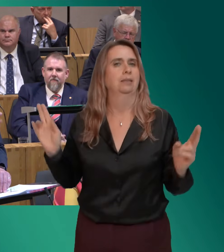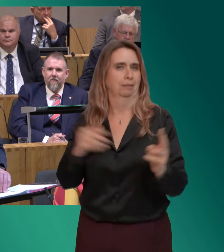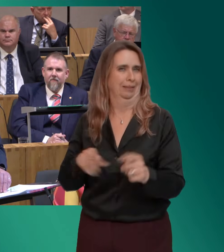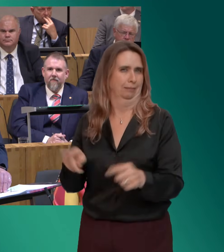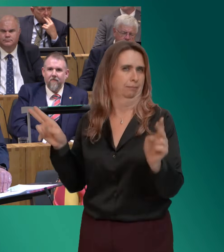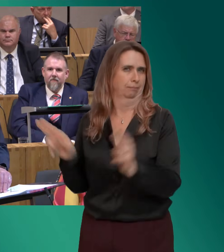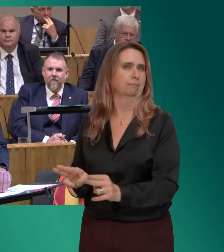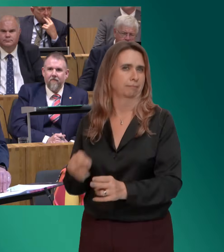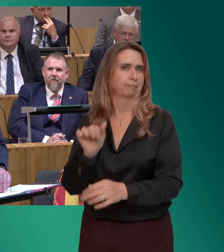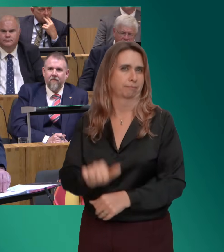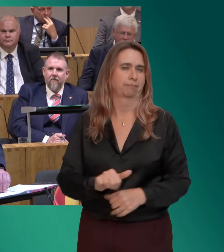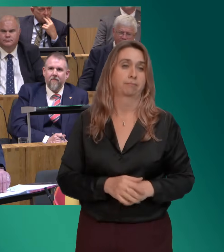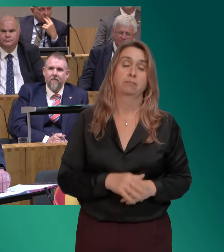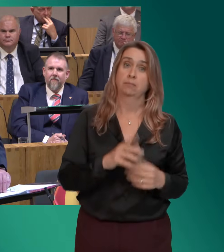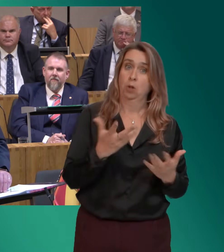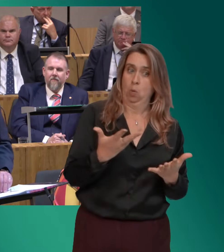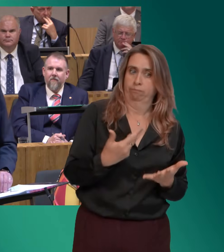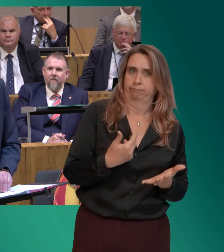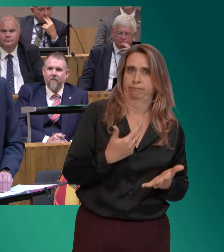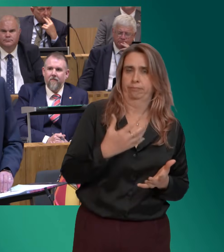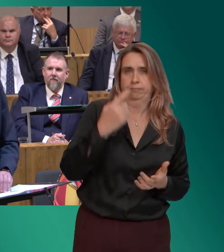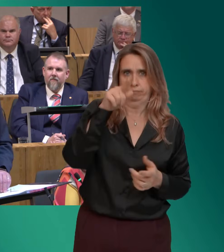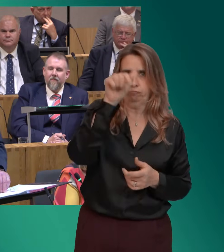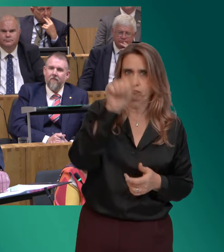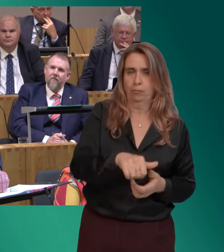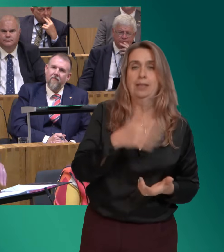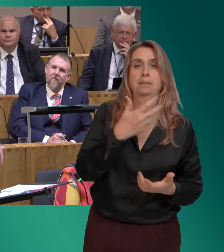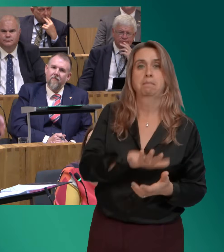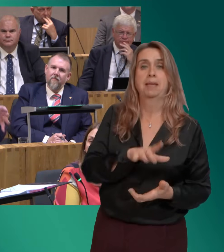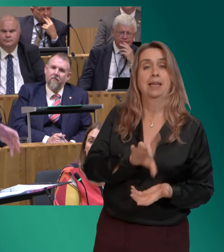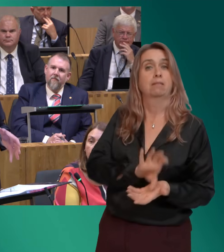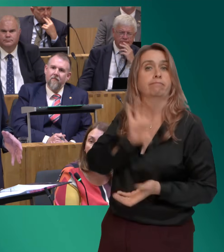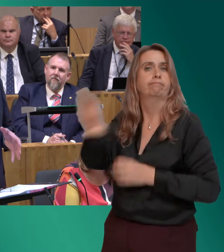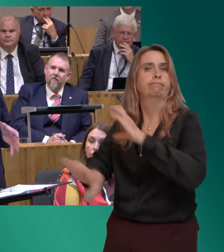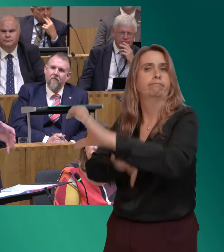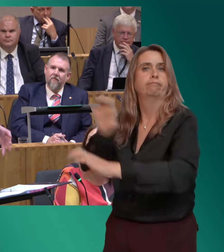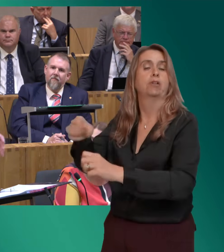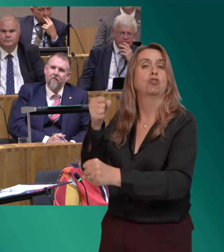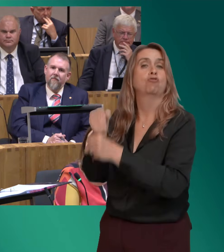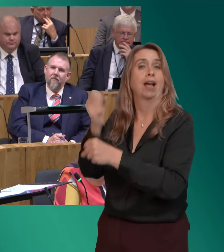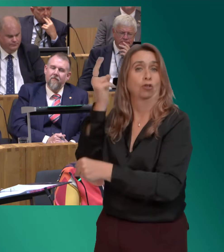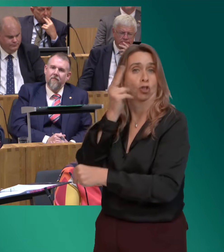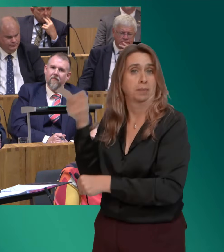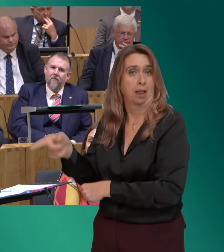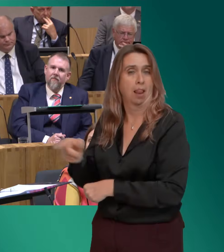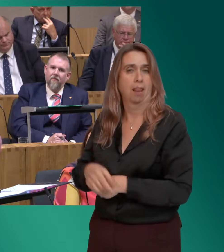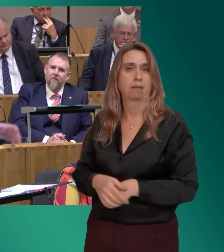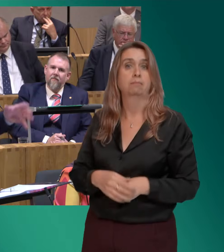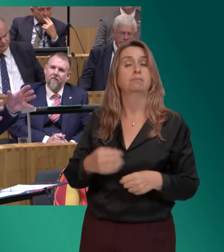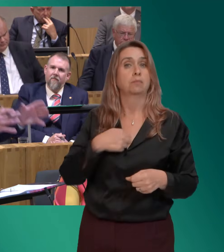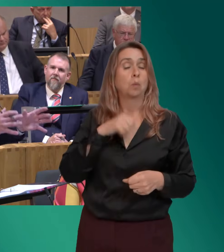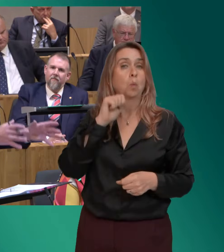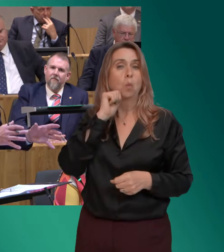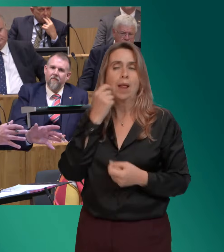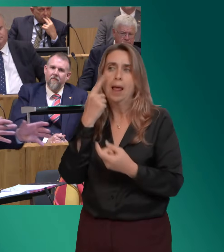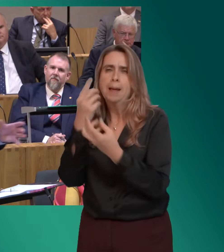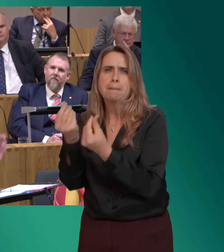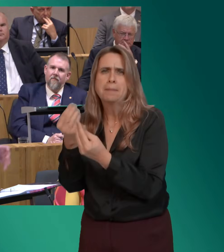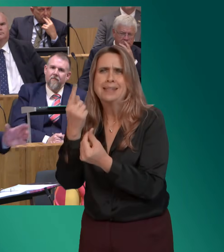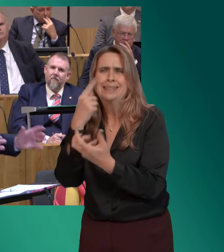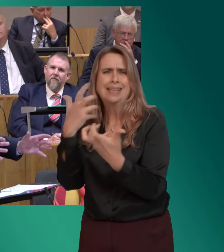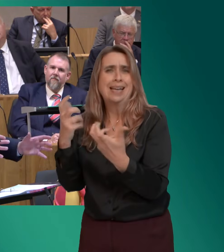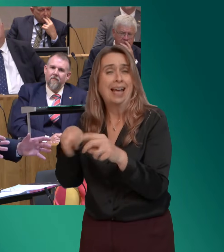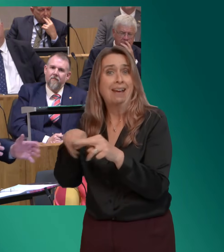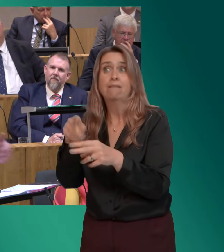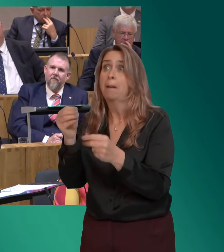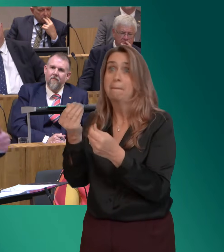that. The member references the investment made in the Grange. What this government is determined to do is not just count the pennies, but look at the outcomes that come